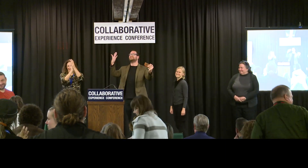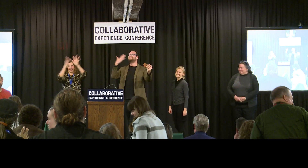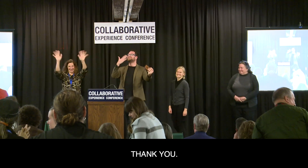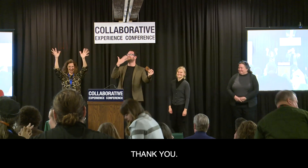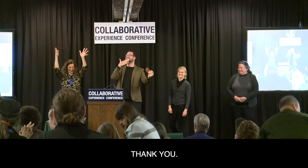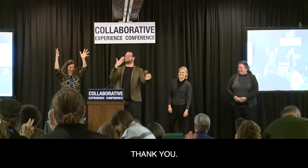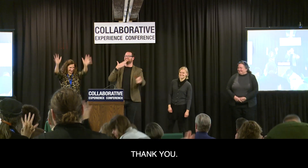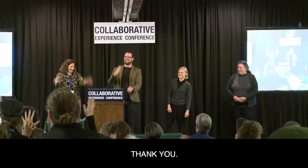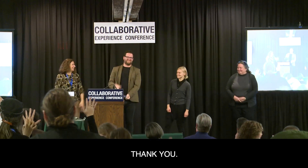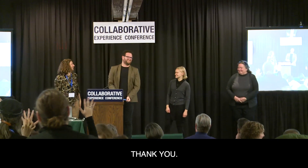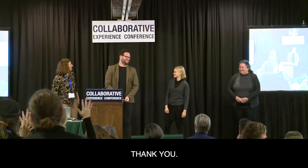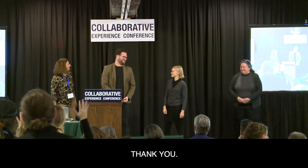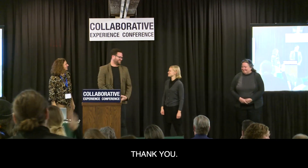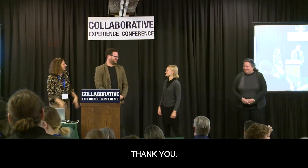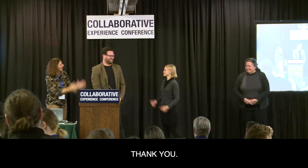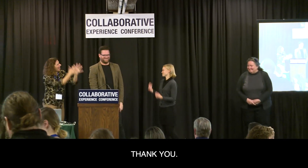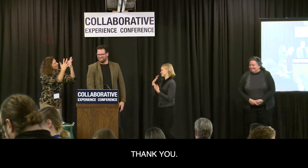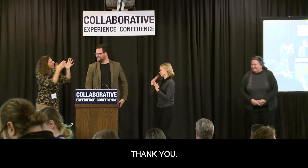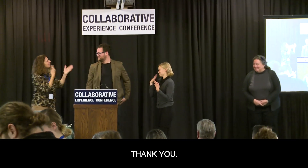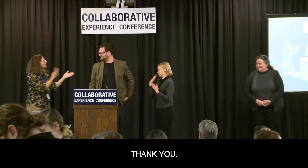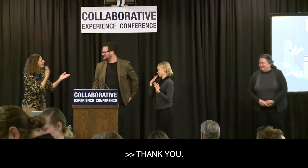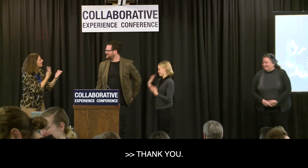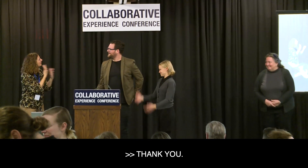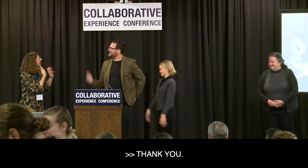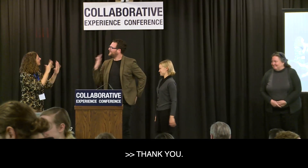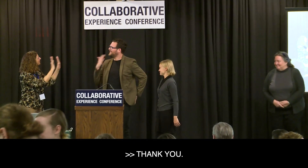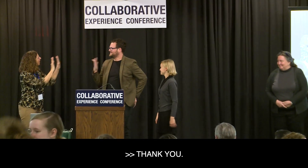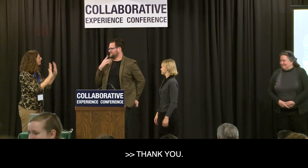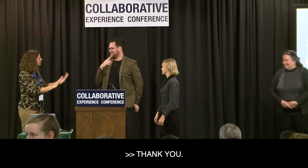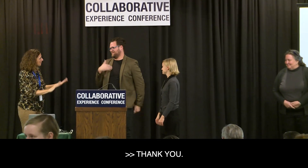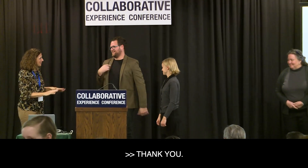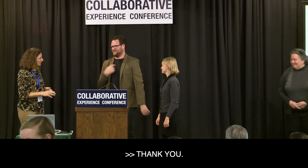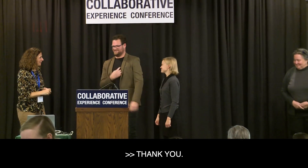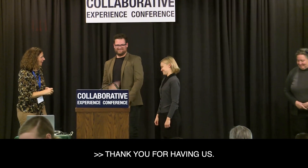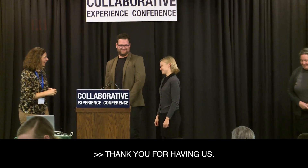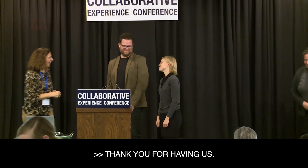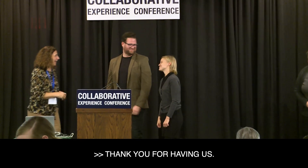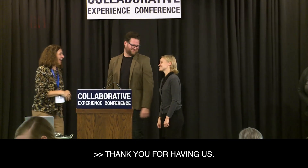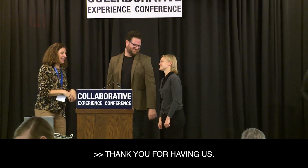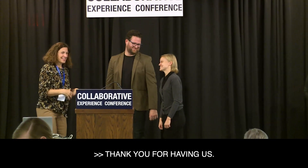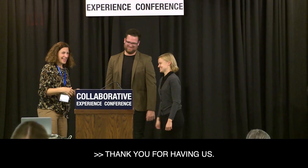Thank you. Thank you. Thank you. Thank you for having us.